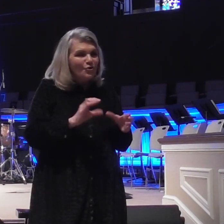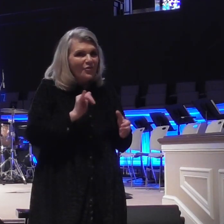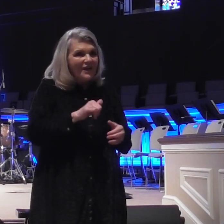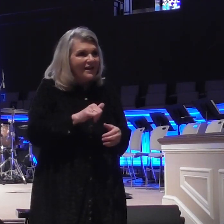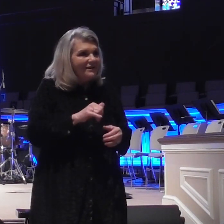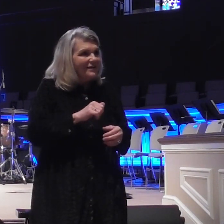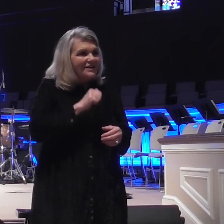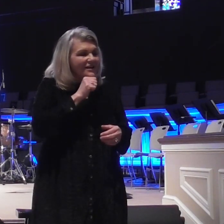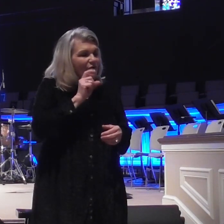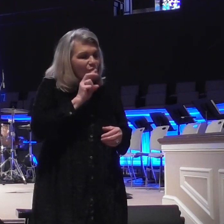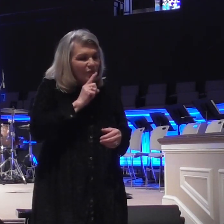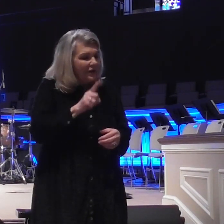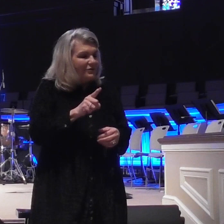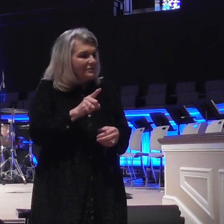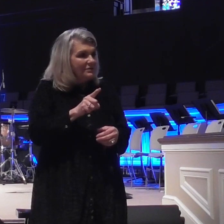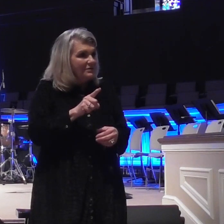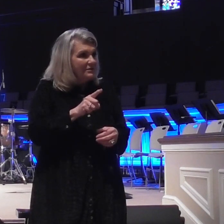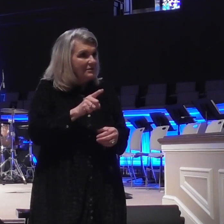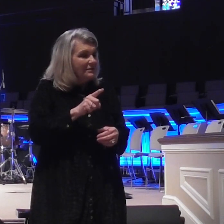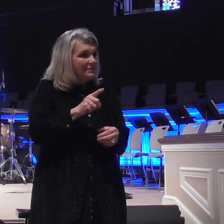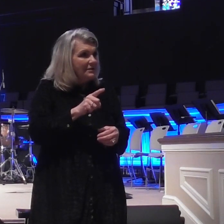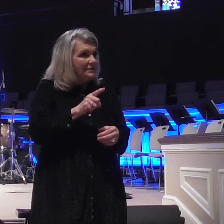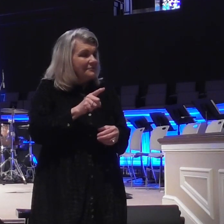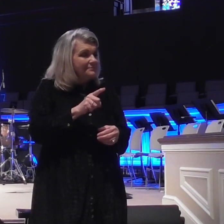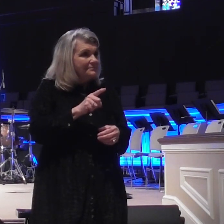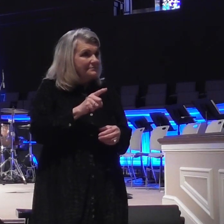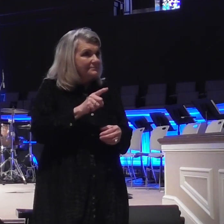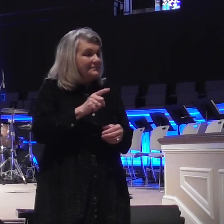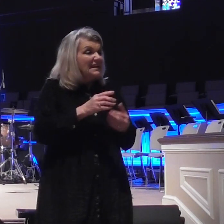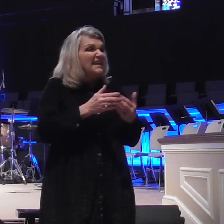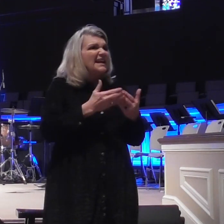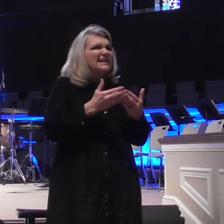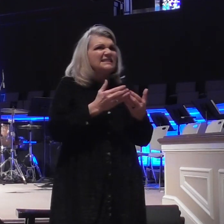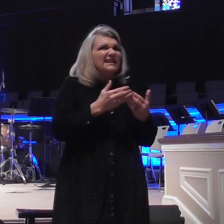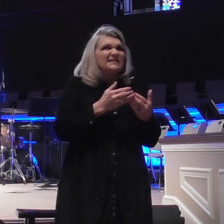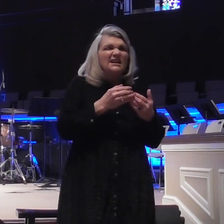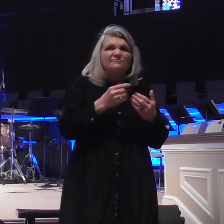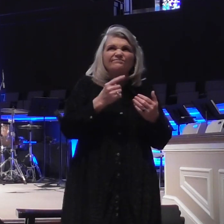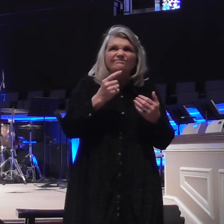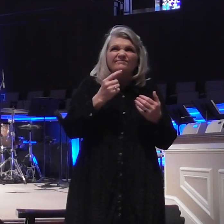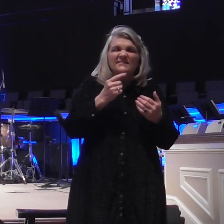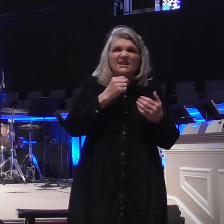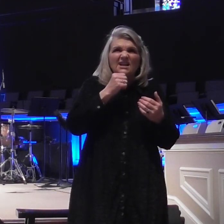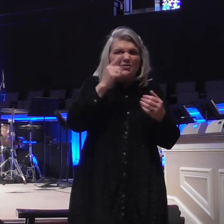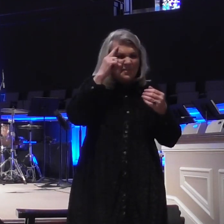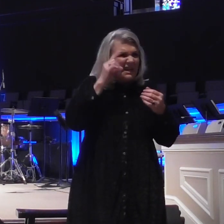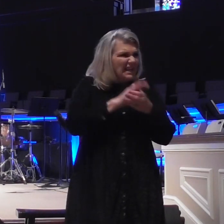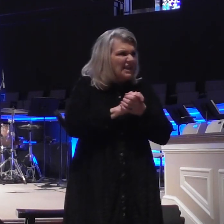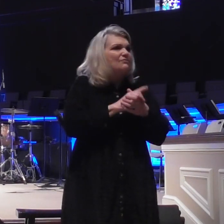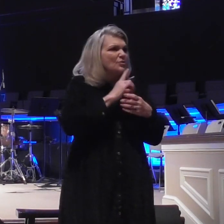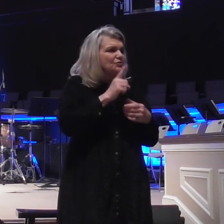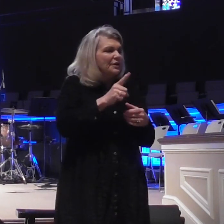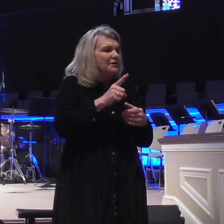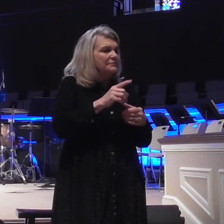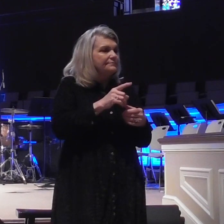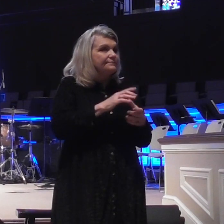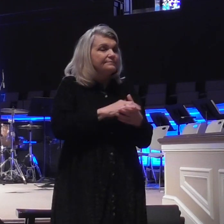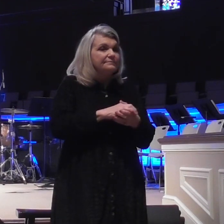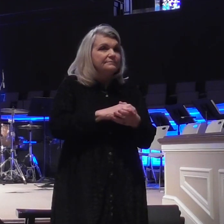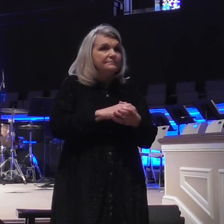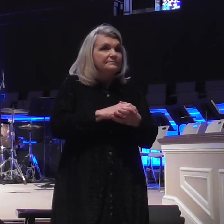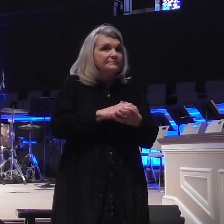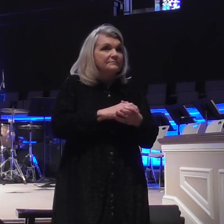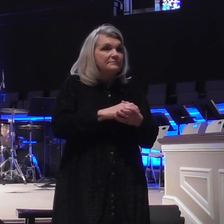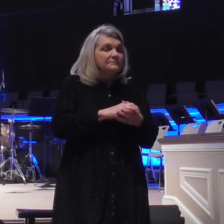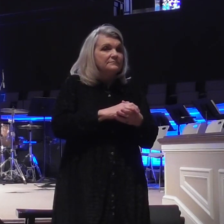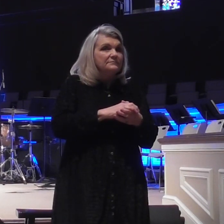not real. It's easy to get detached from reality. And it's very often good. Do you always need to have your